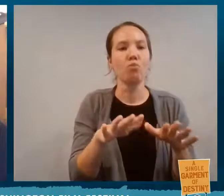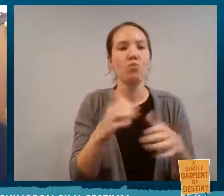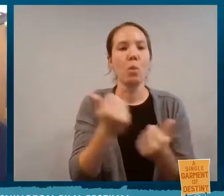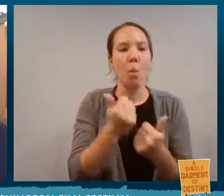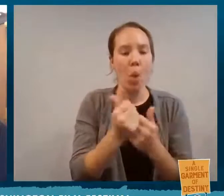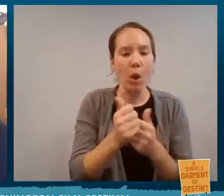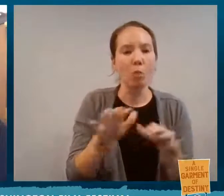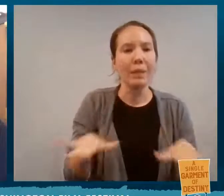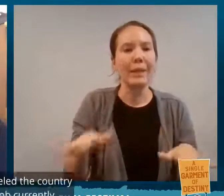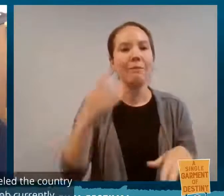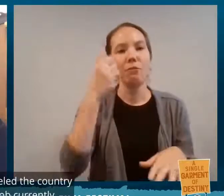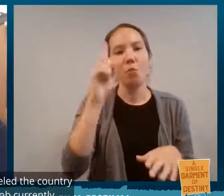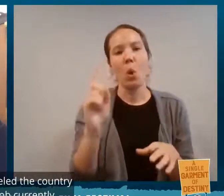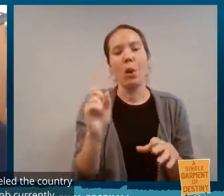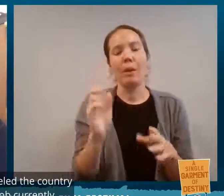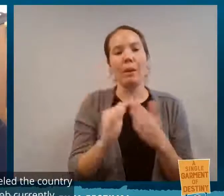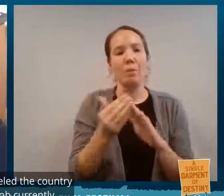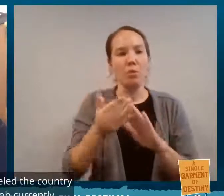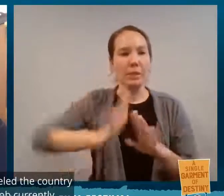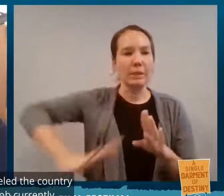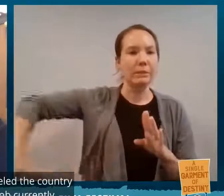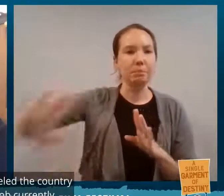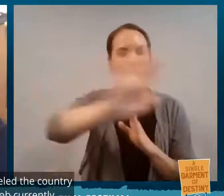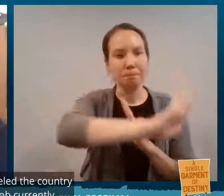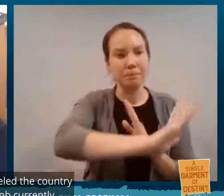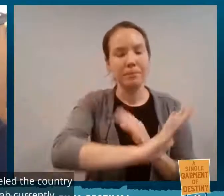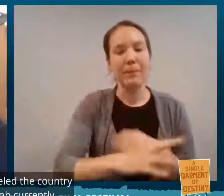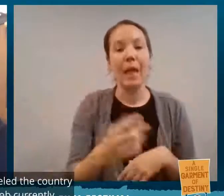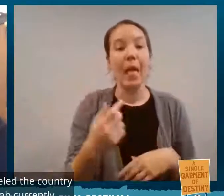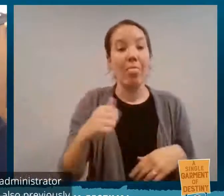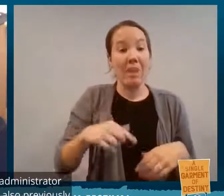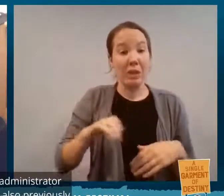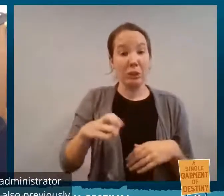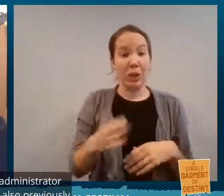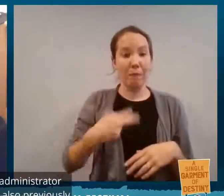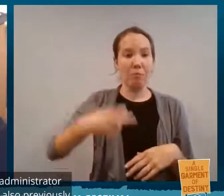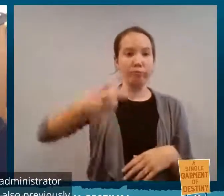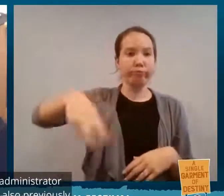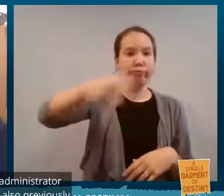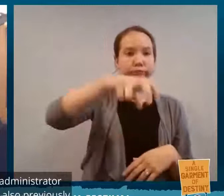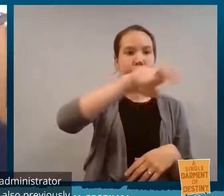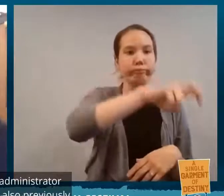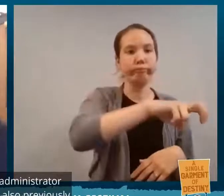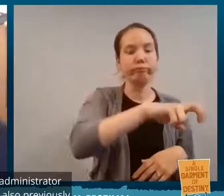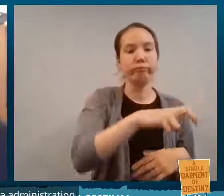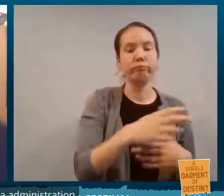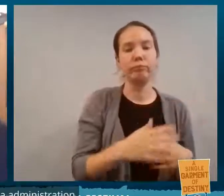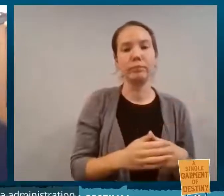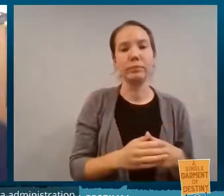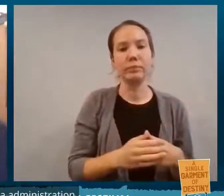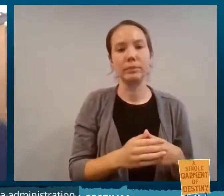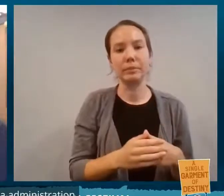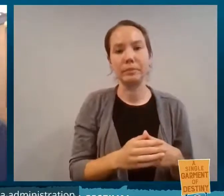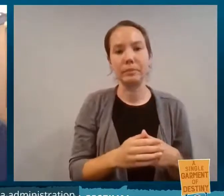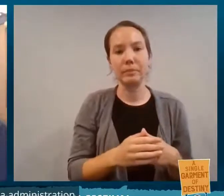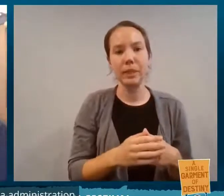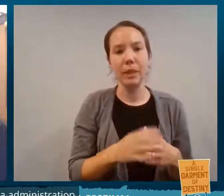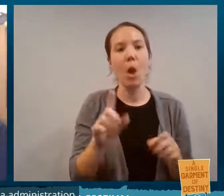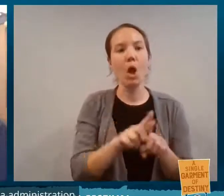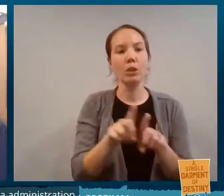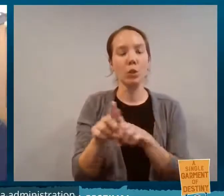ground. As I've traveled the country in this job, currently with the Administrator Regan, but also previously under the Obama